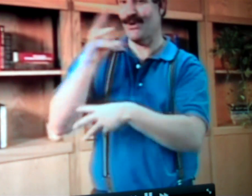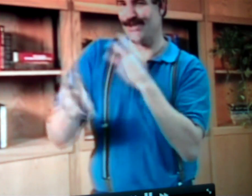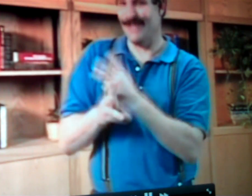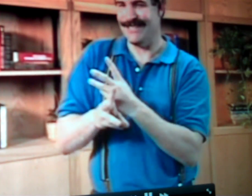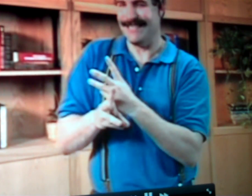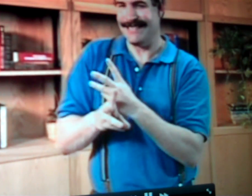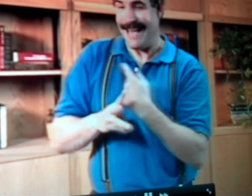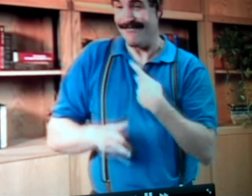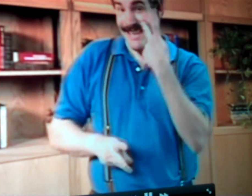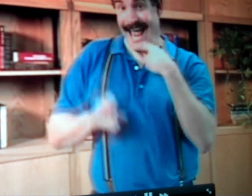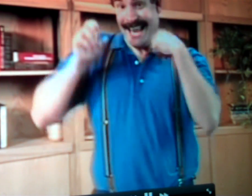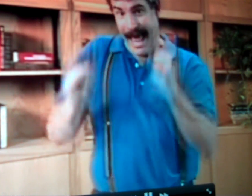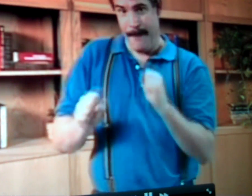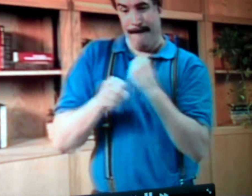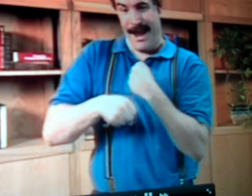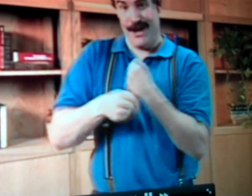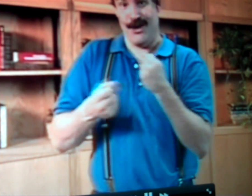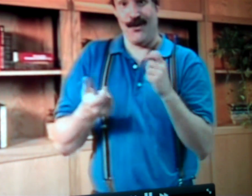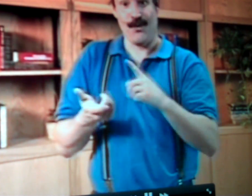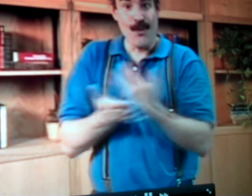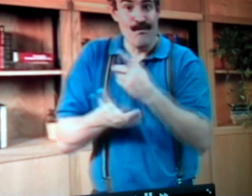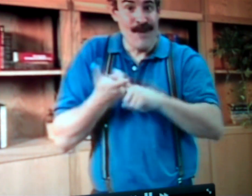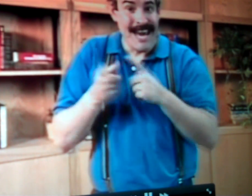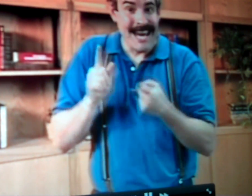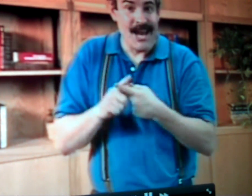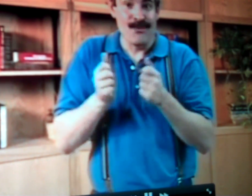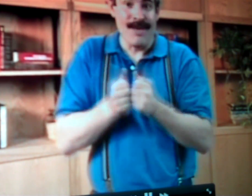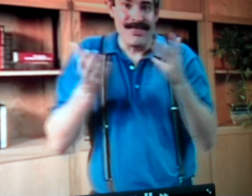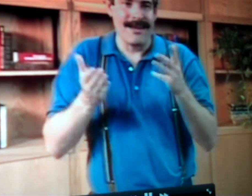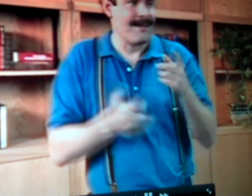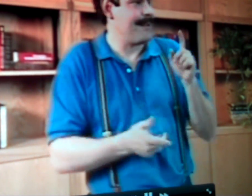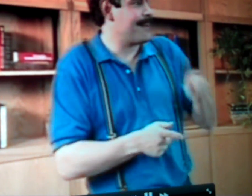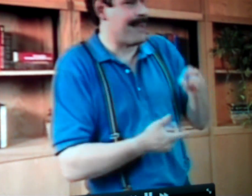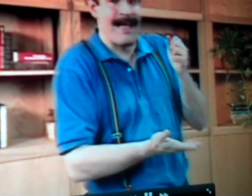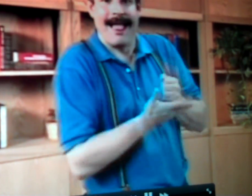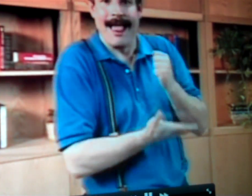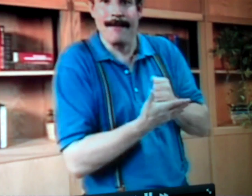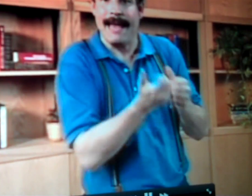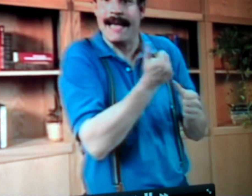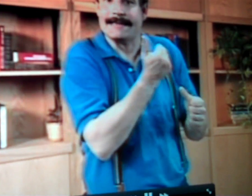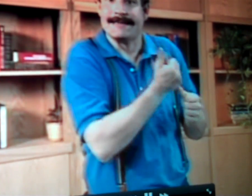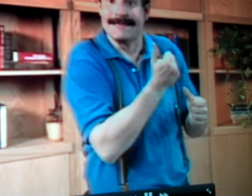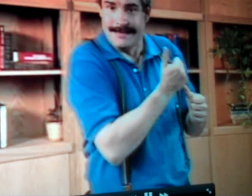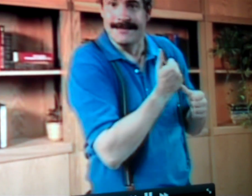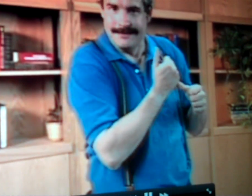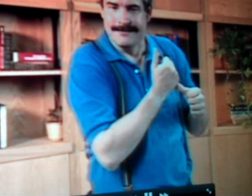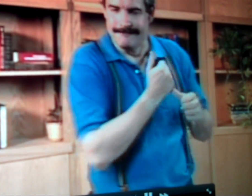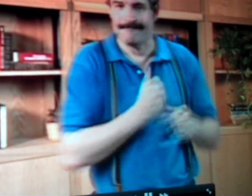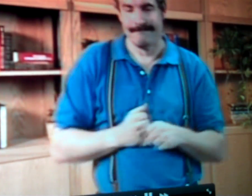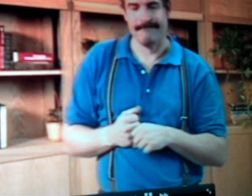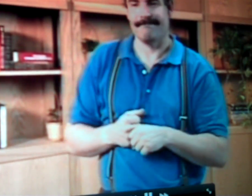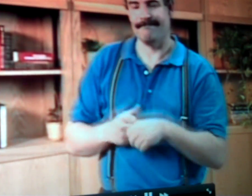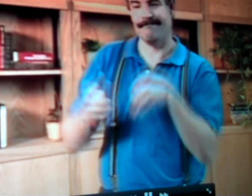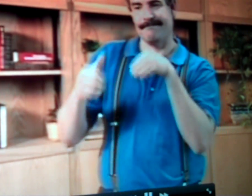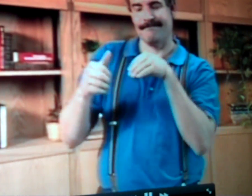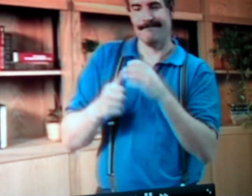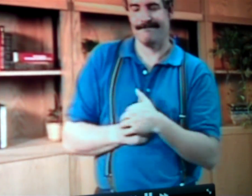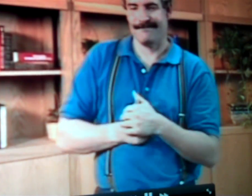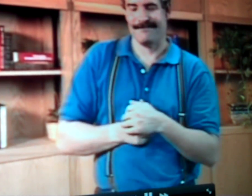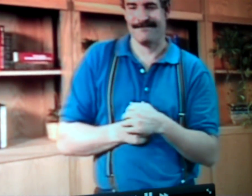But I decided that I wanted to test myself and see how I could survive within the hearing world and make friends without needing people to help assist me all the